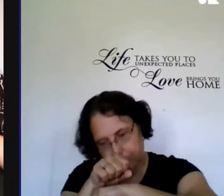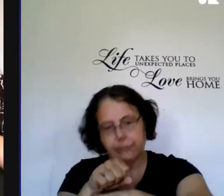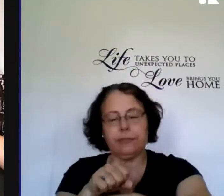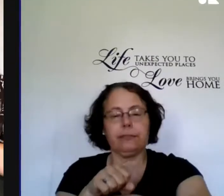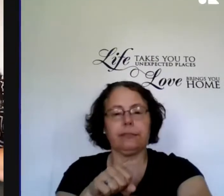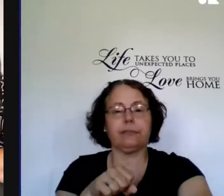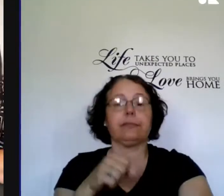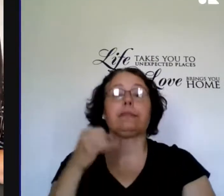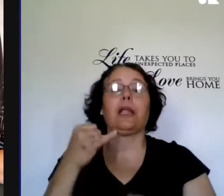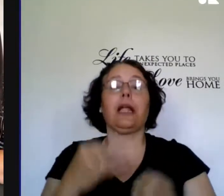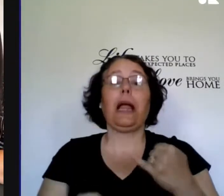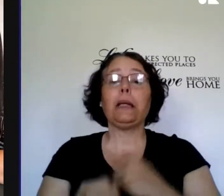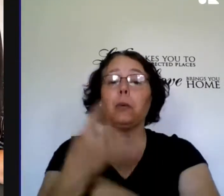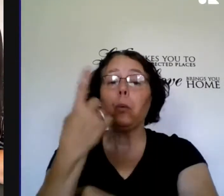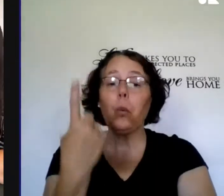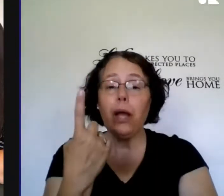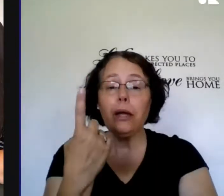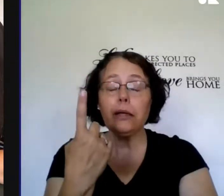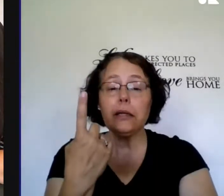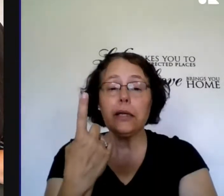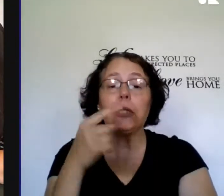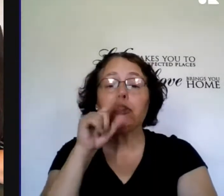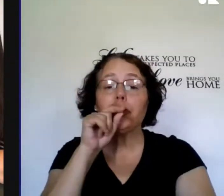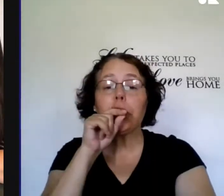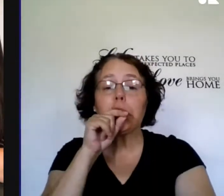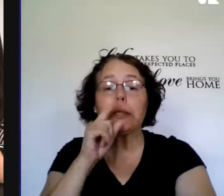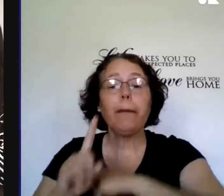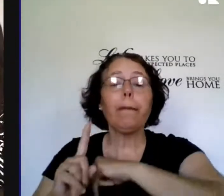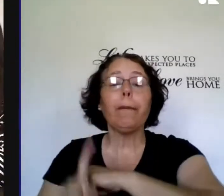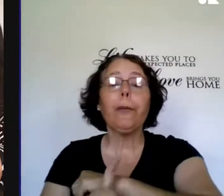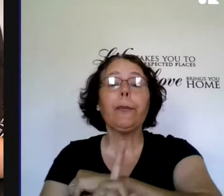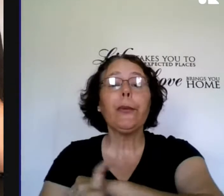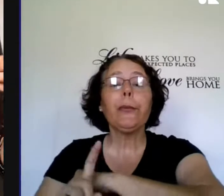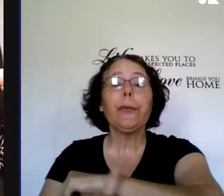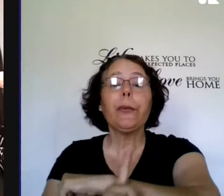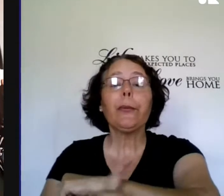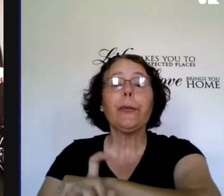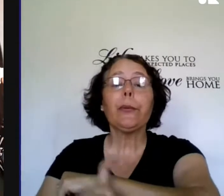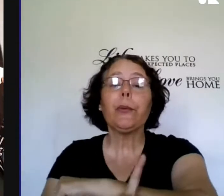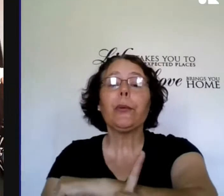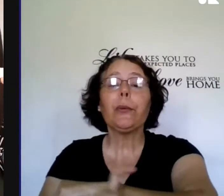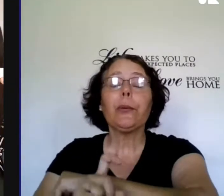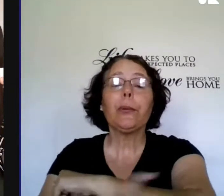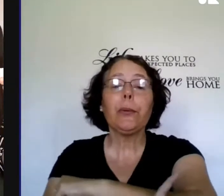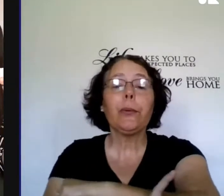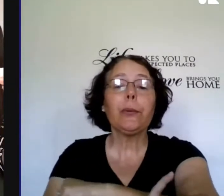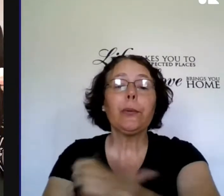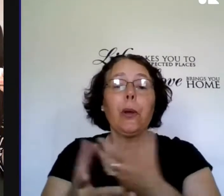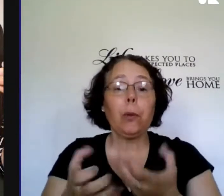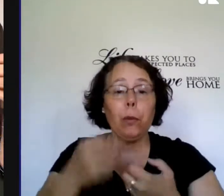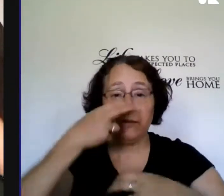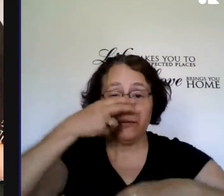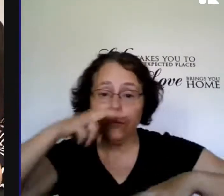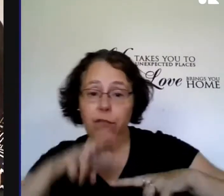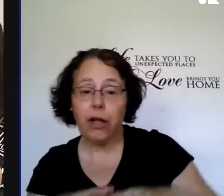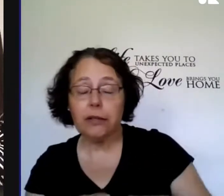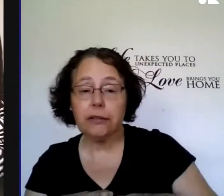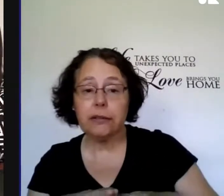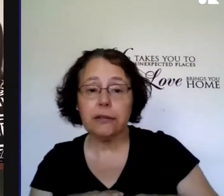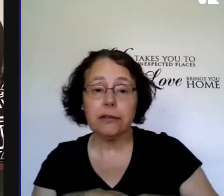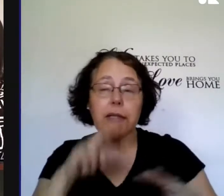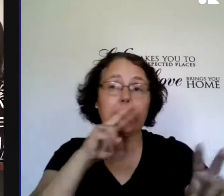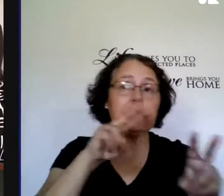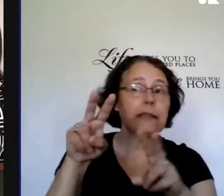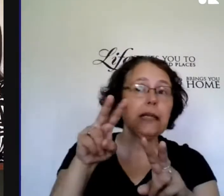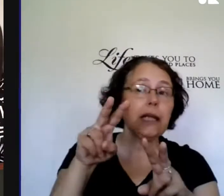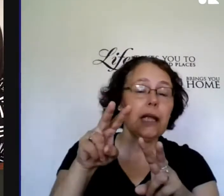Just one fuzzy chick, out to have fun, hops by the sheep and